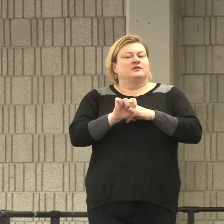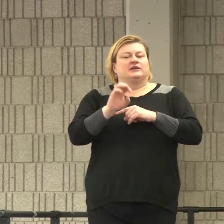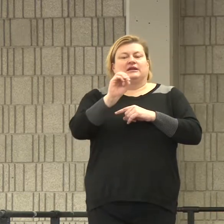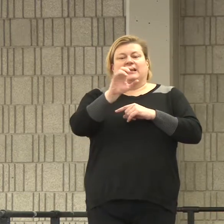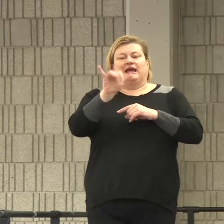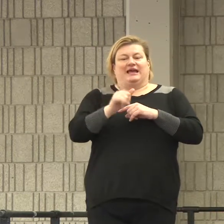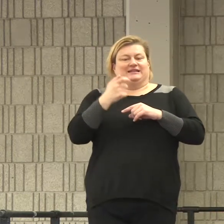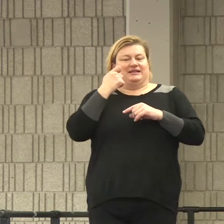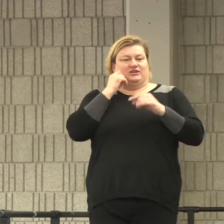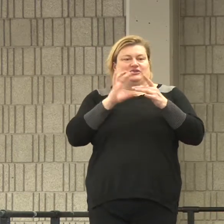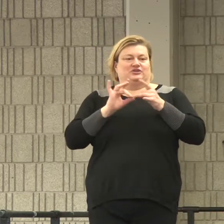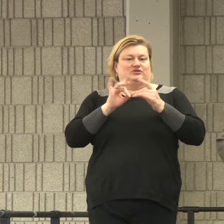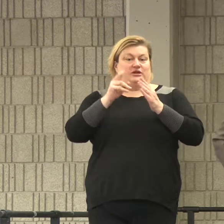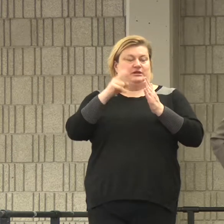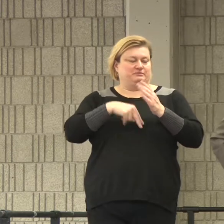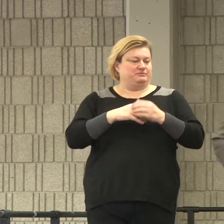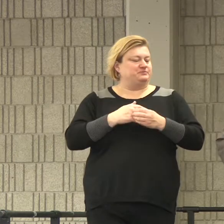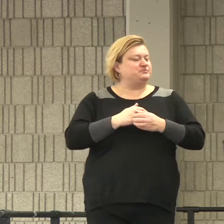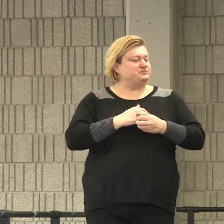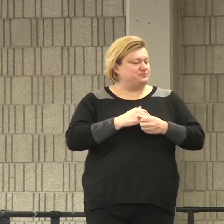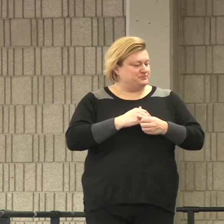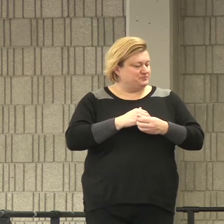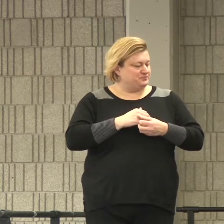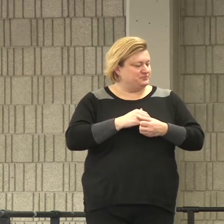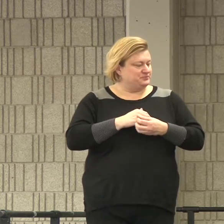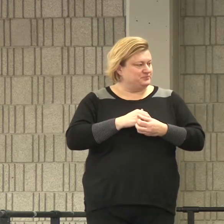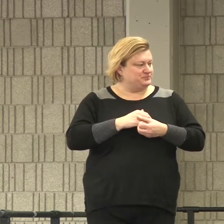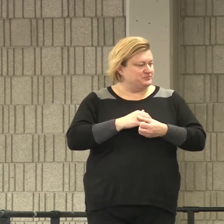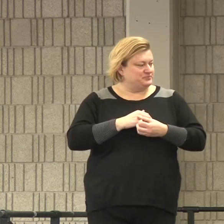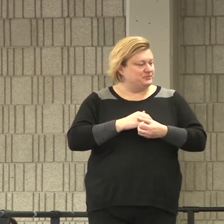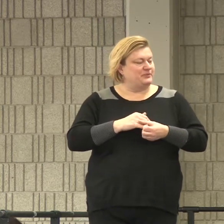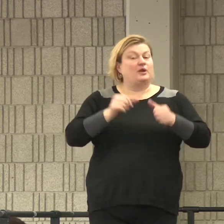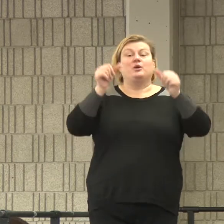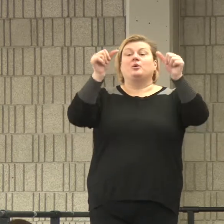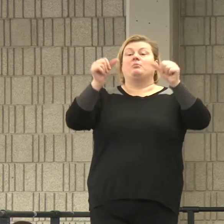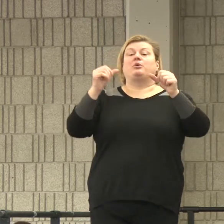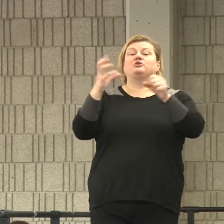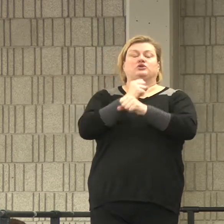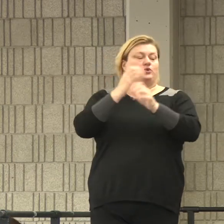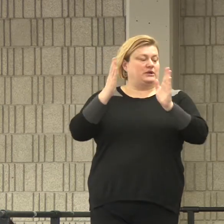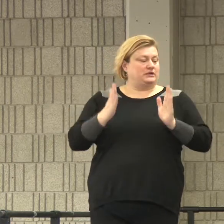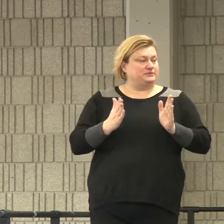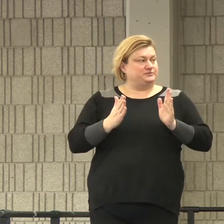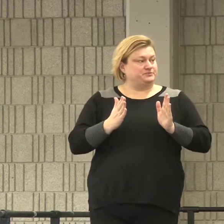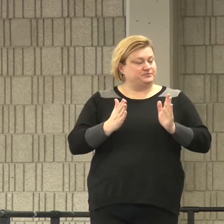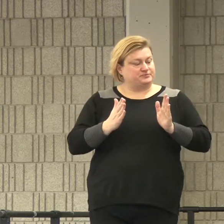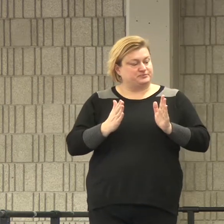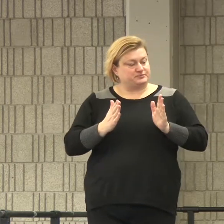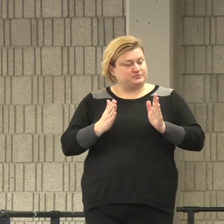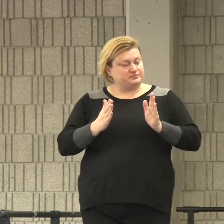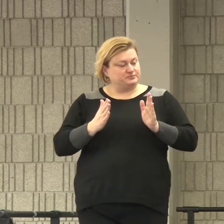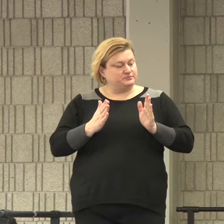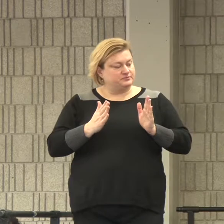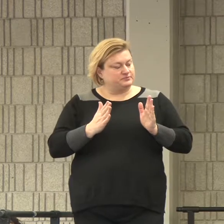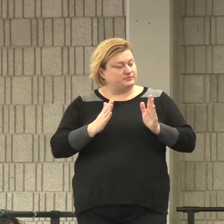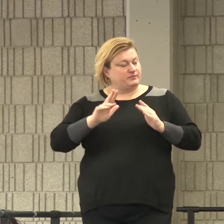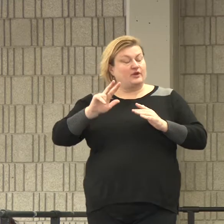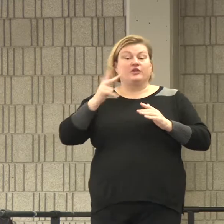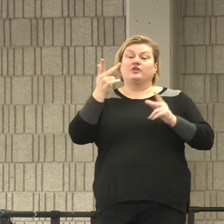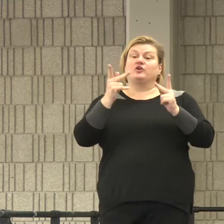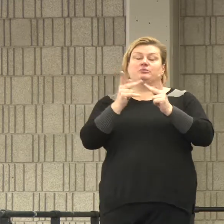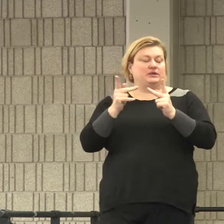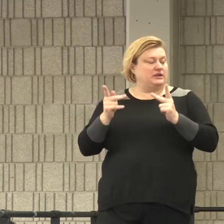essay that was just read. So, here we go. Poster winners, third place. So the poster winners are third